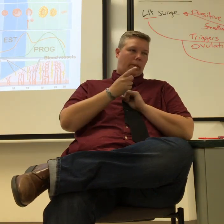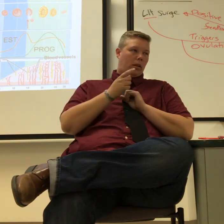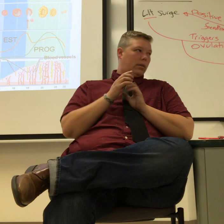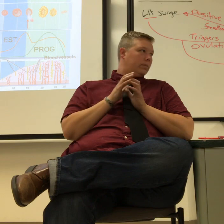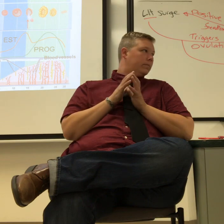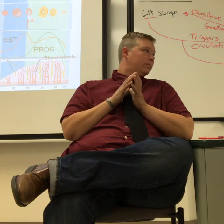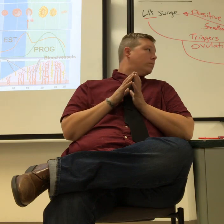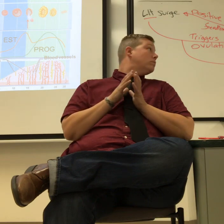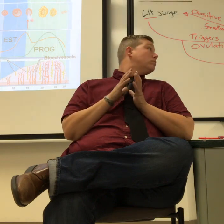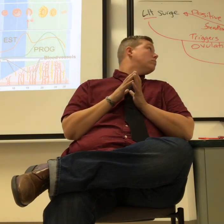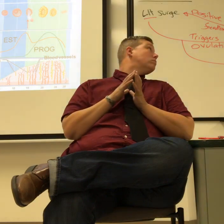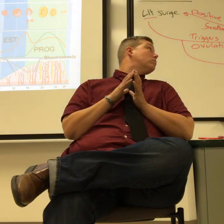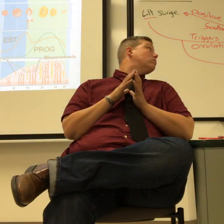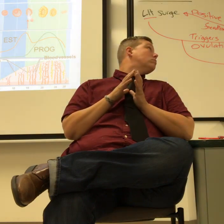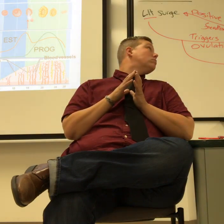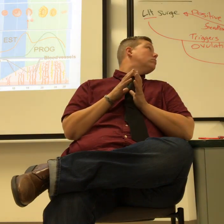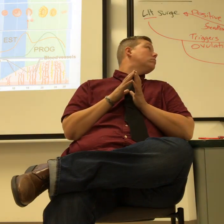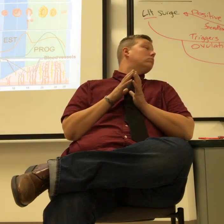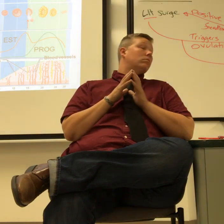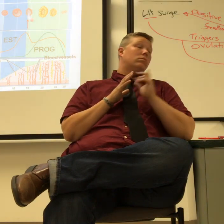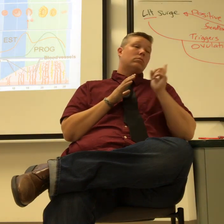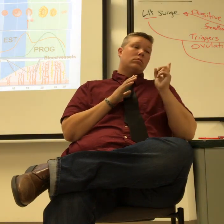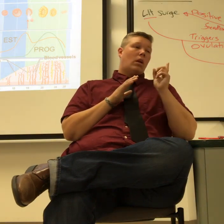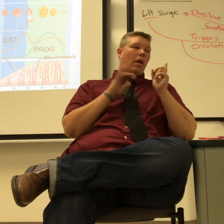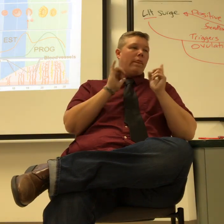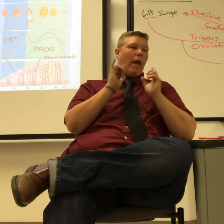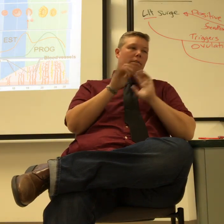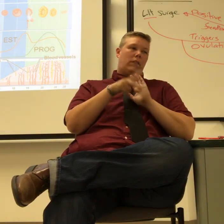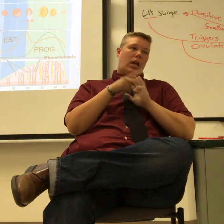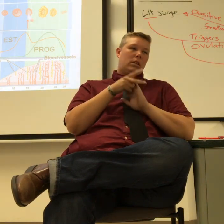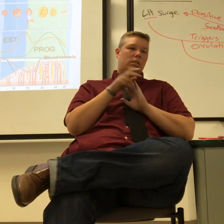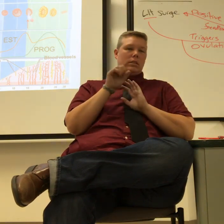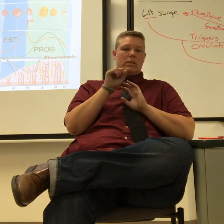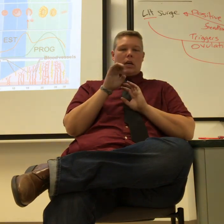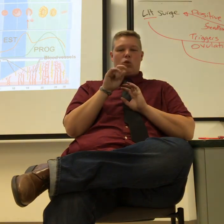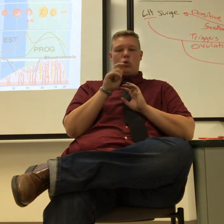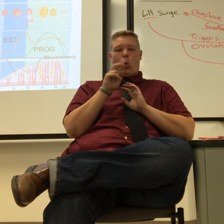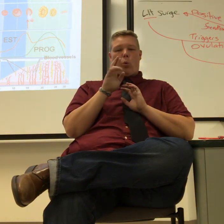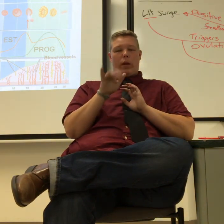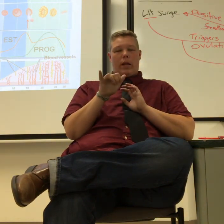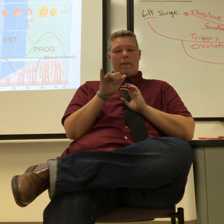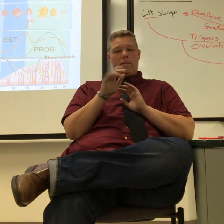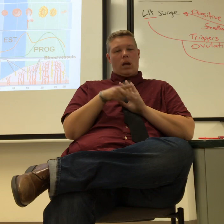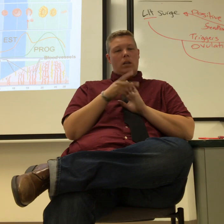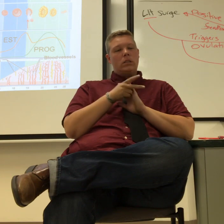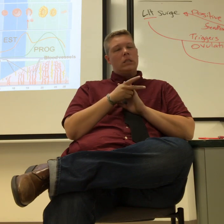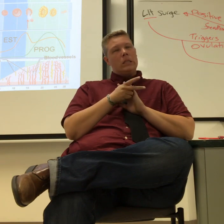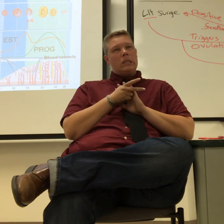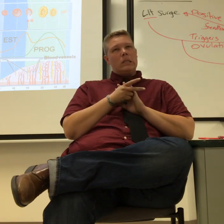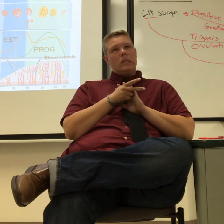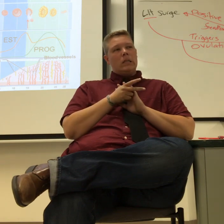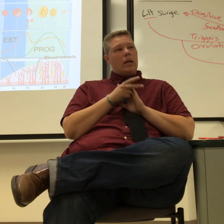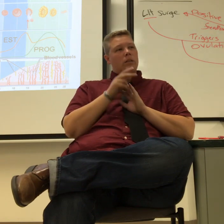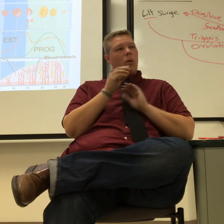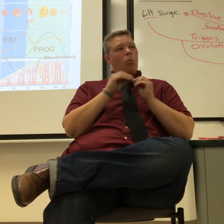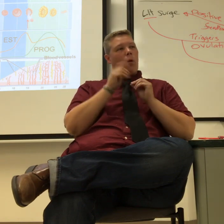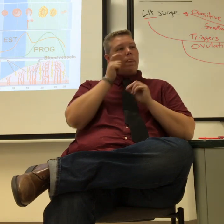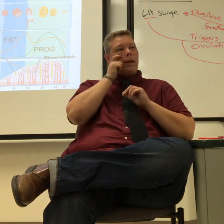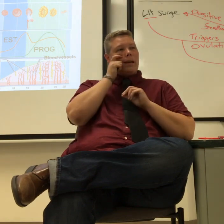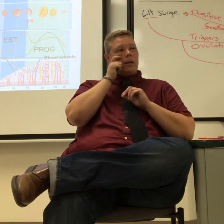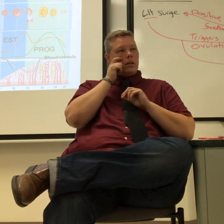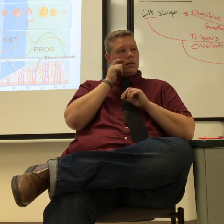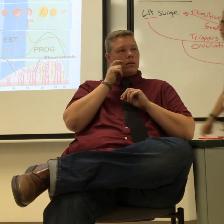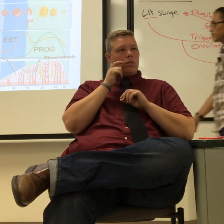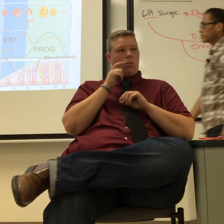Now the secretory phase, all the details I mentioned before, pretty much what's different is, well, look at it, it's thicker.